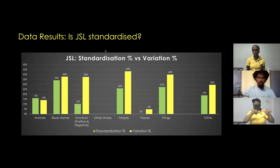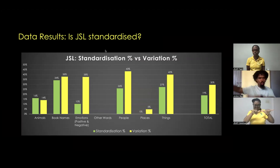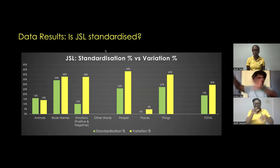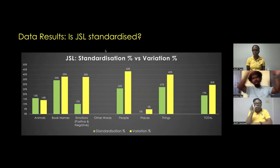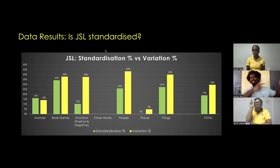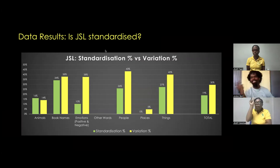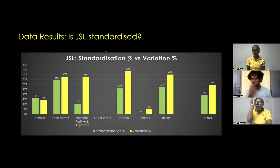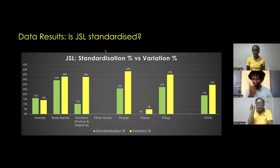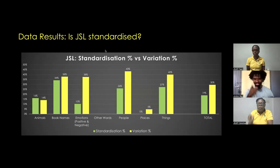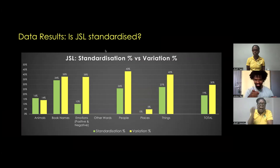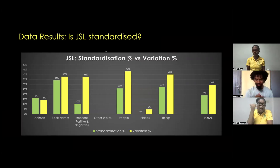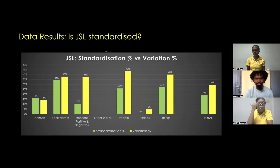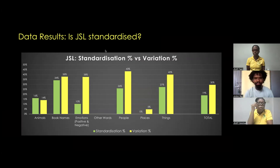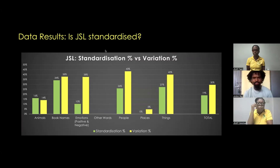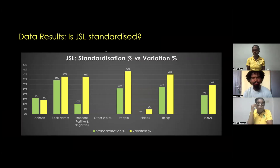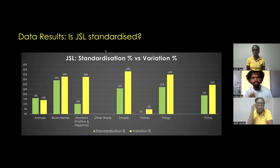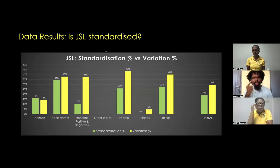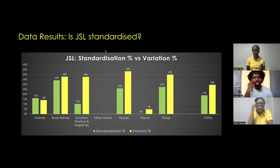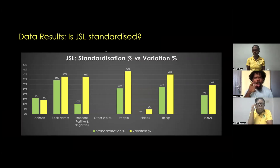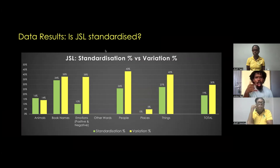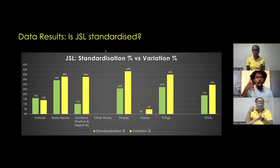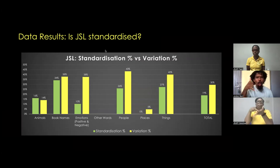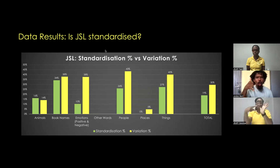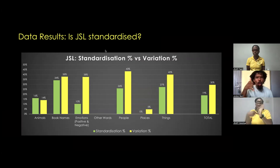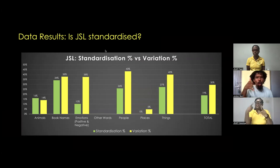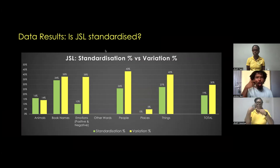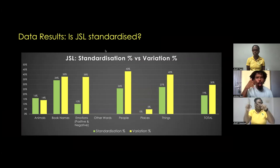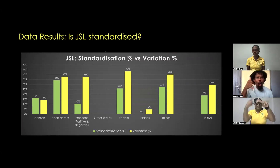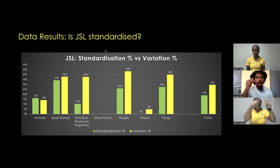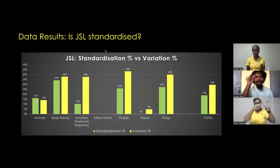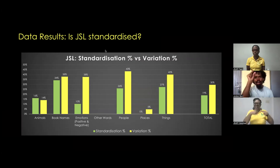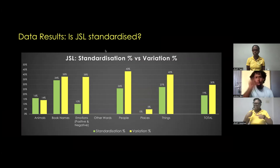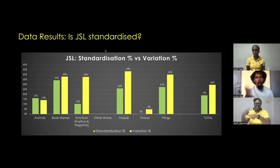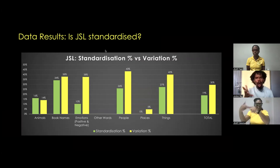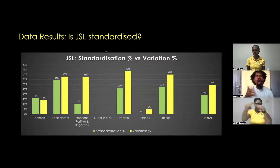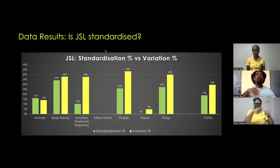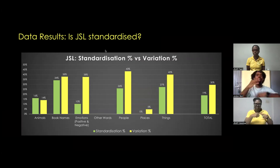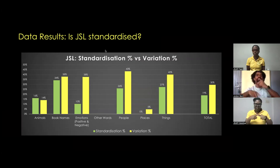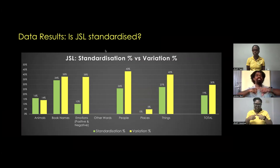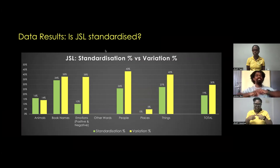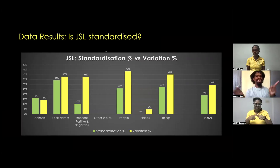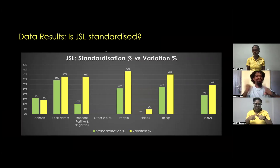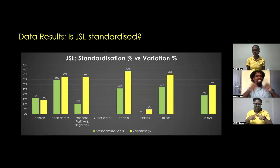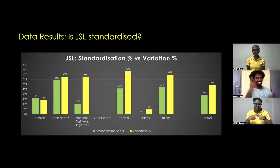shows that it's the same. And the yellow bar means that there are variations, right?